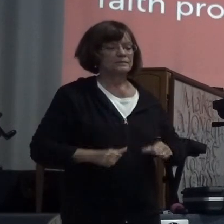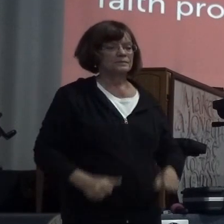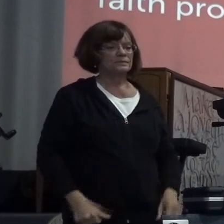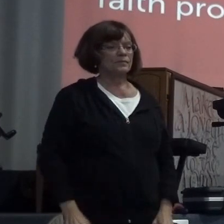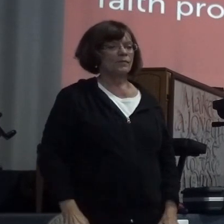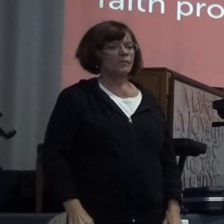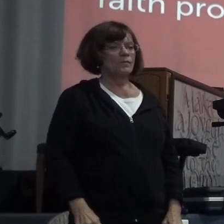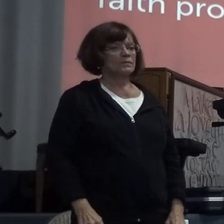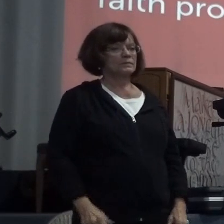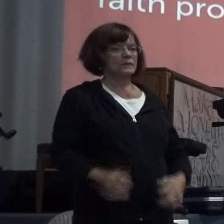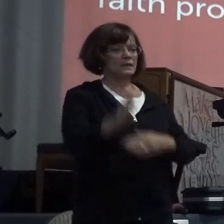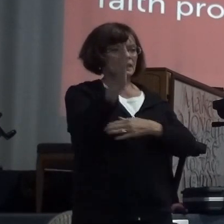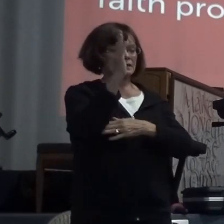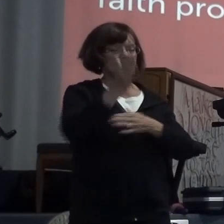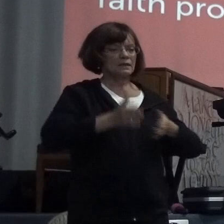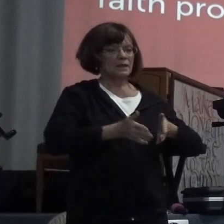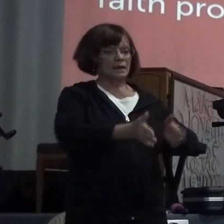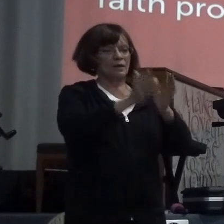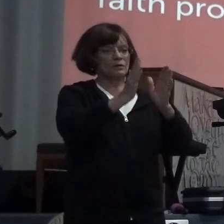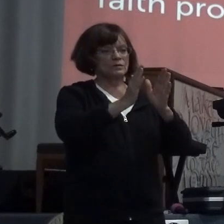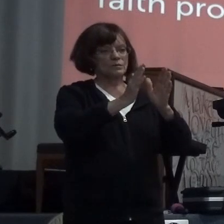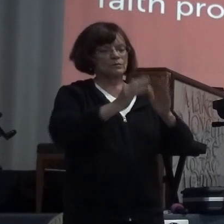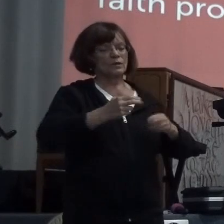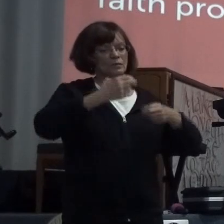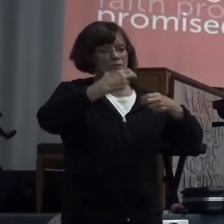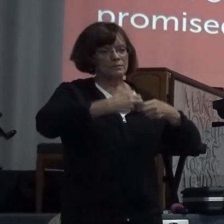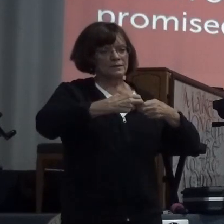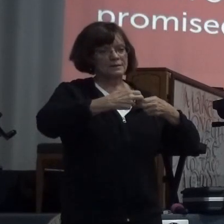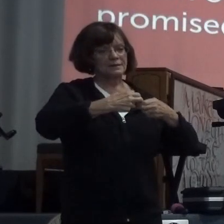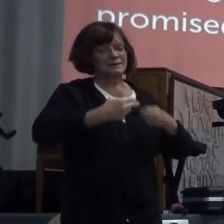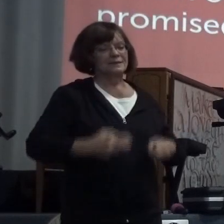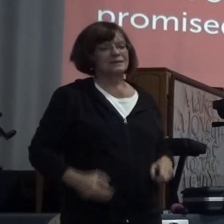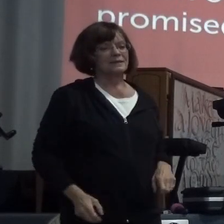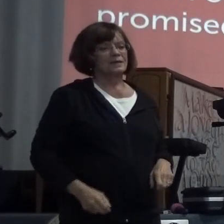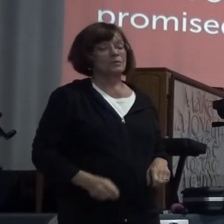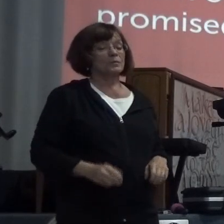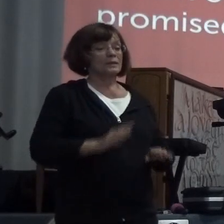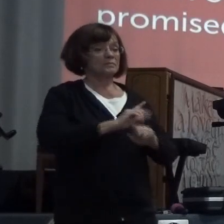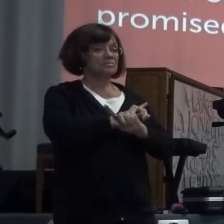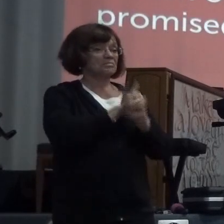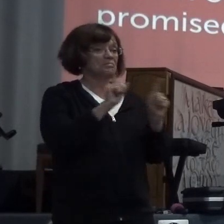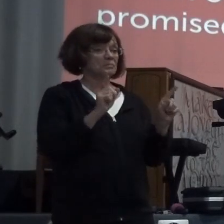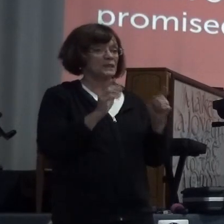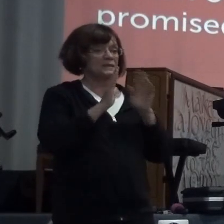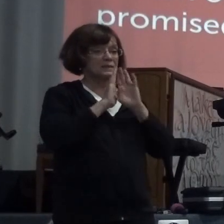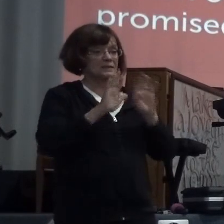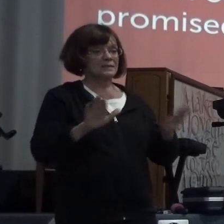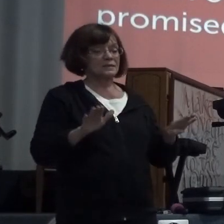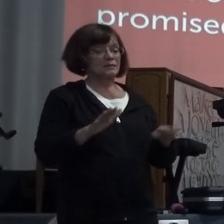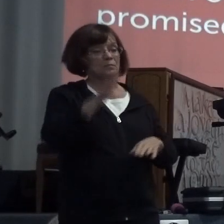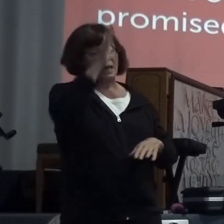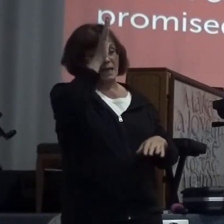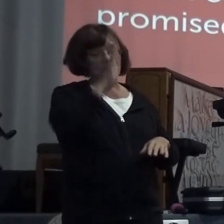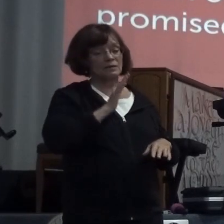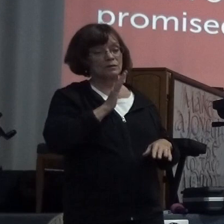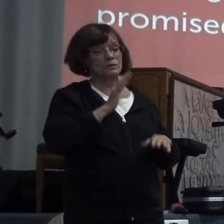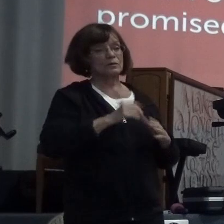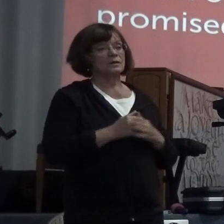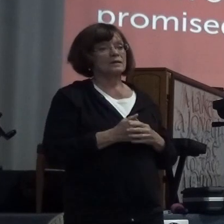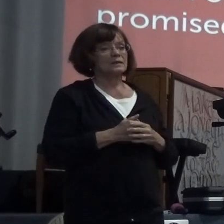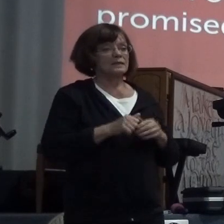say. God allows trials to test our faith. But blessed is the man who remains steadfast under